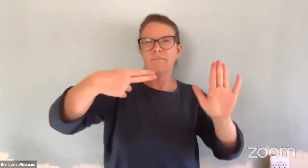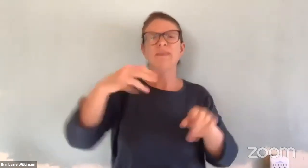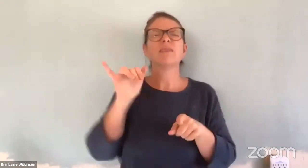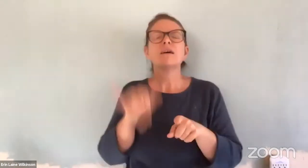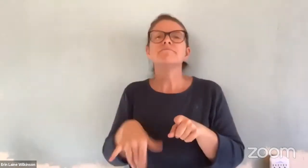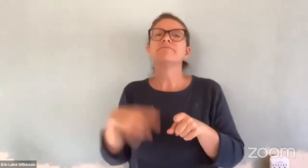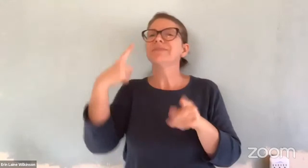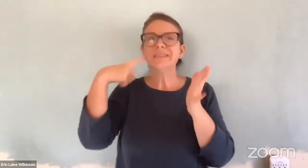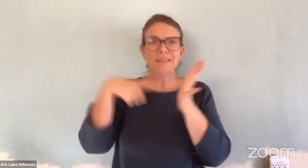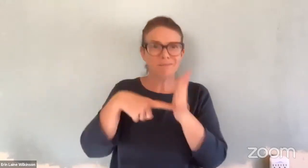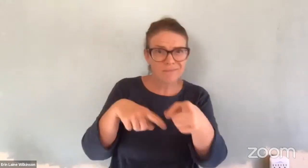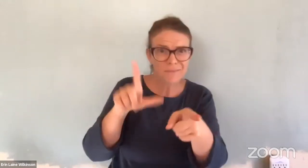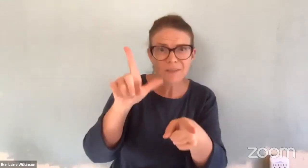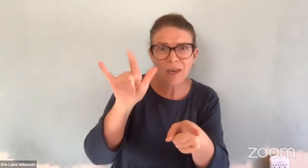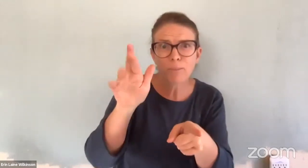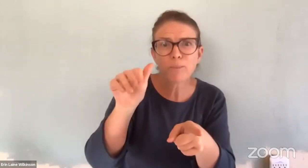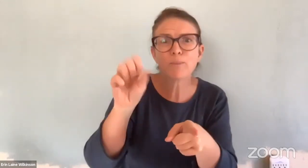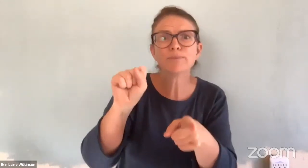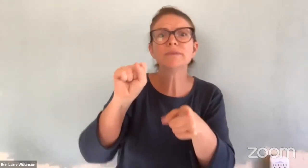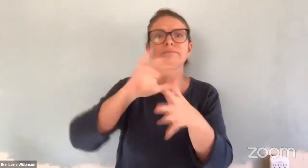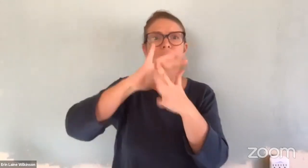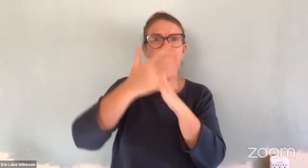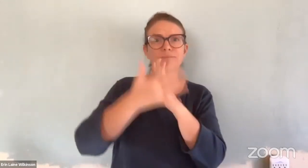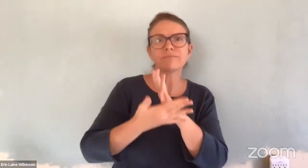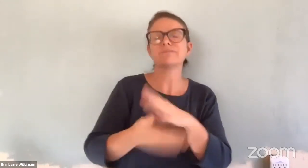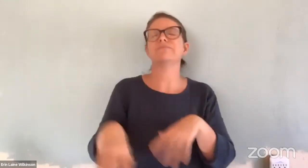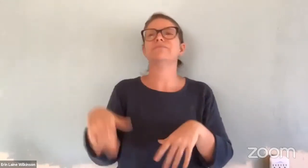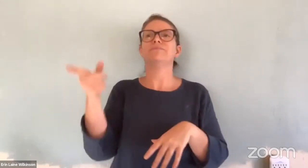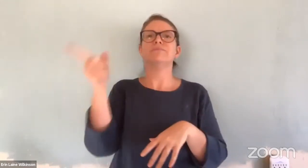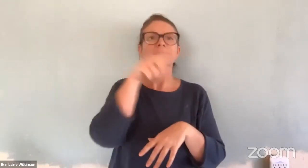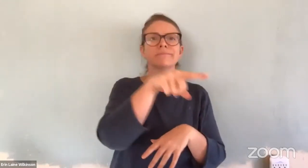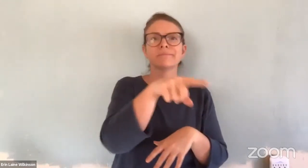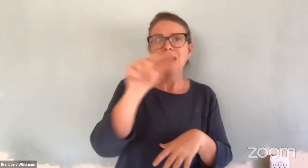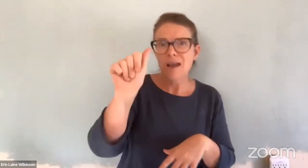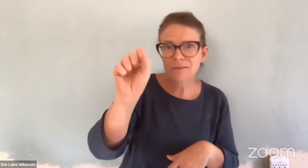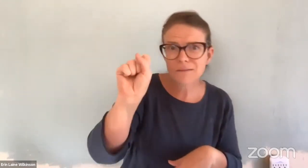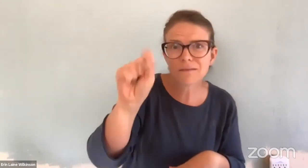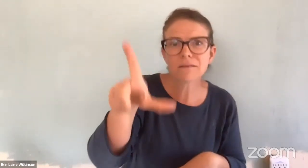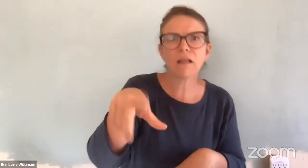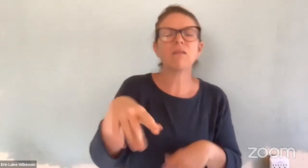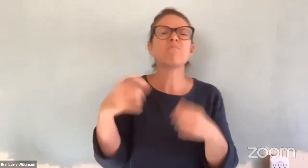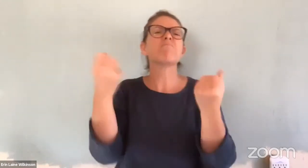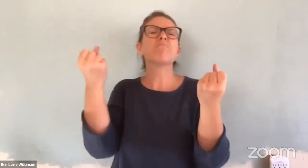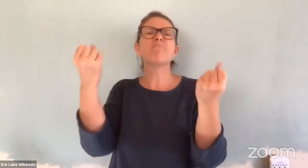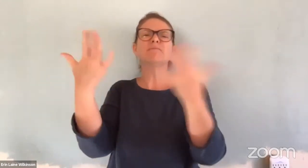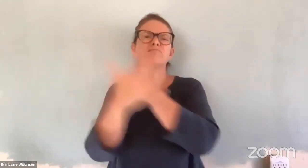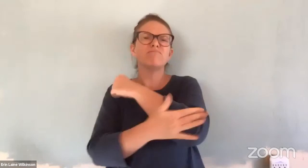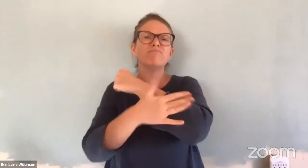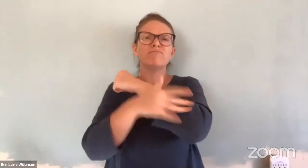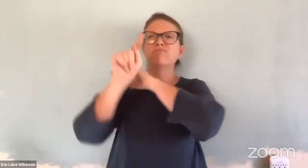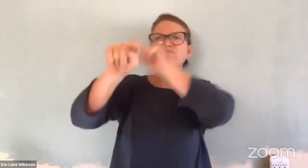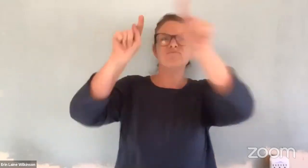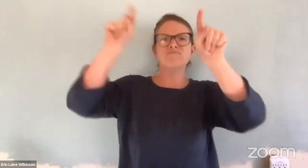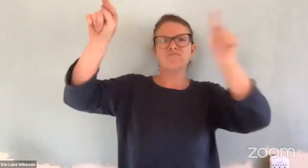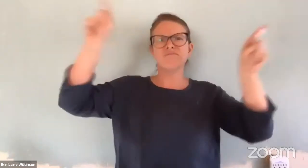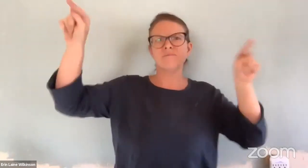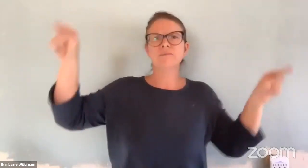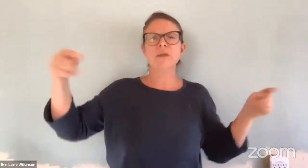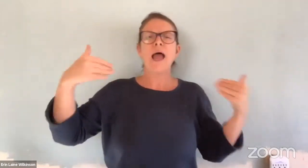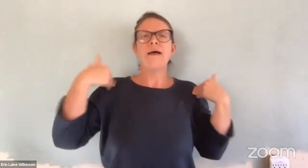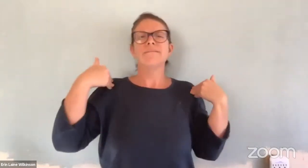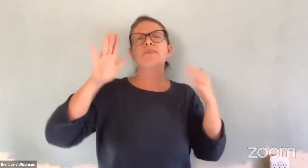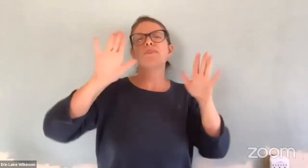sometimes. It has different labels. Another example, or an example, would be American Sign Language as well